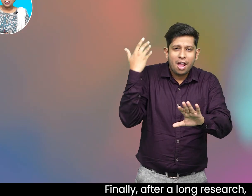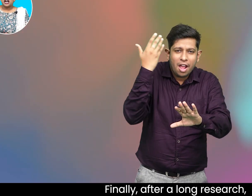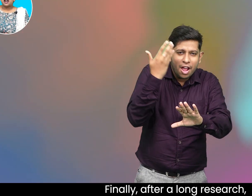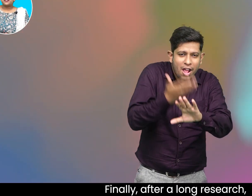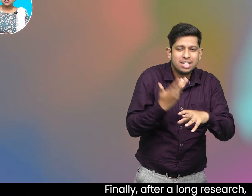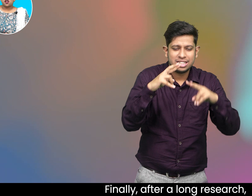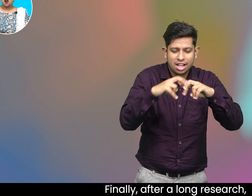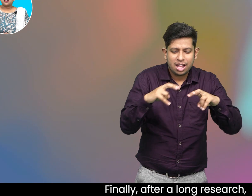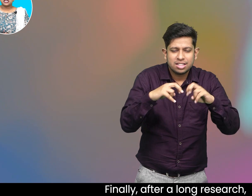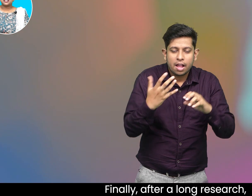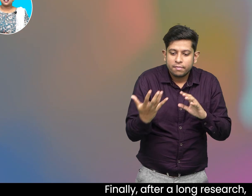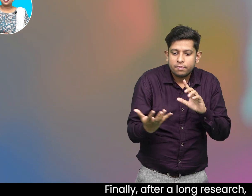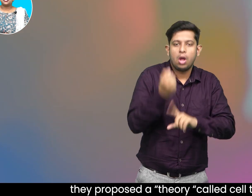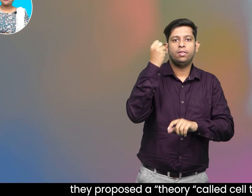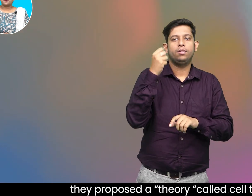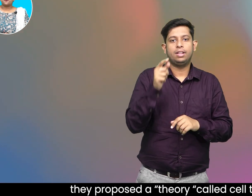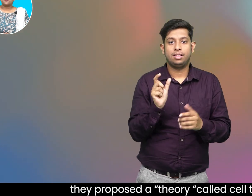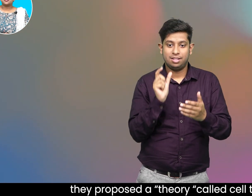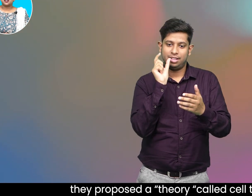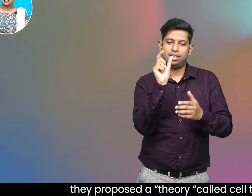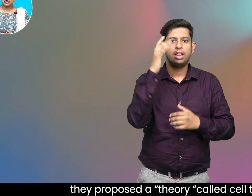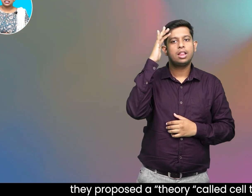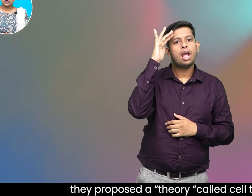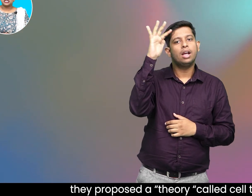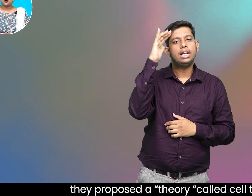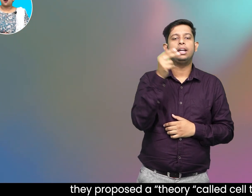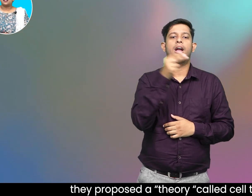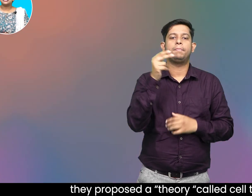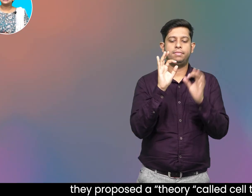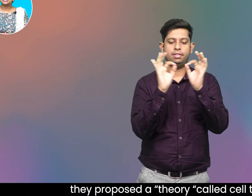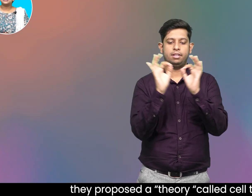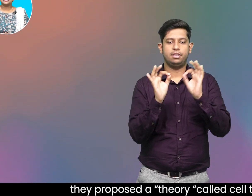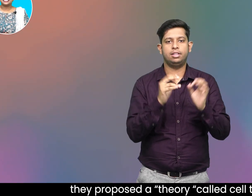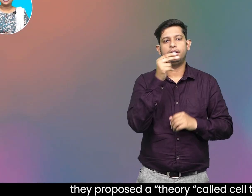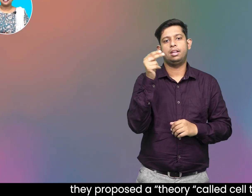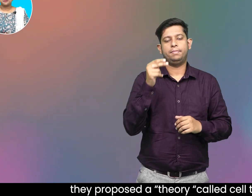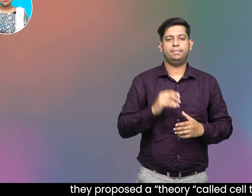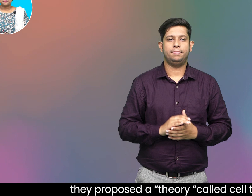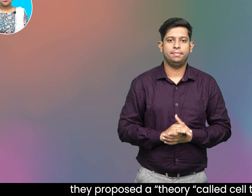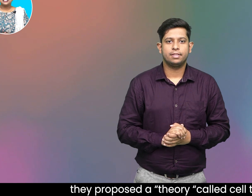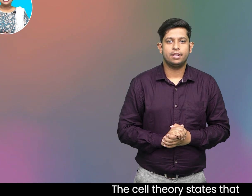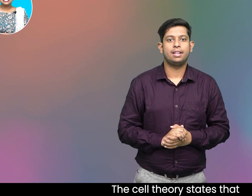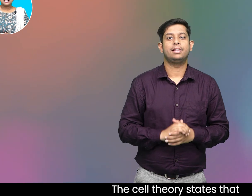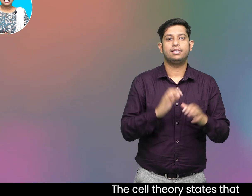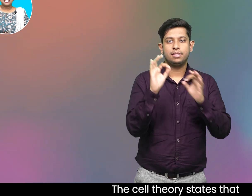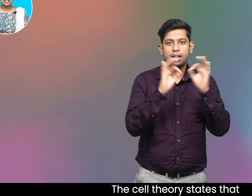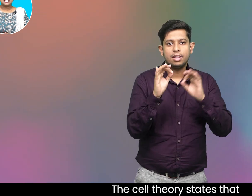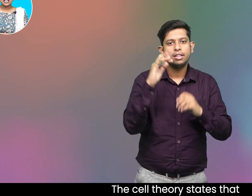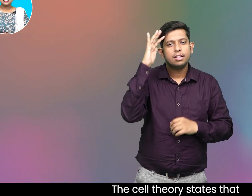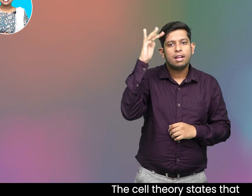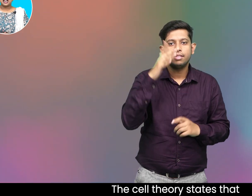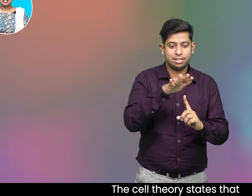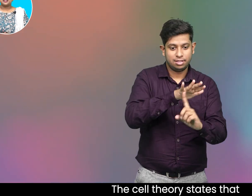Finally, after a long research, they proposed a theory called cell theory. The cell